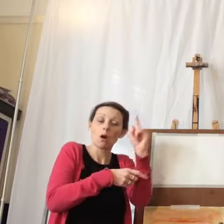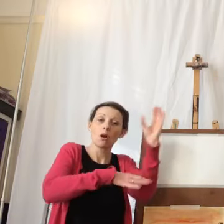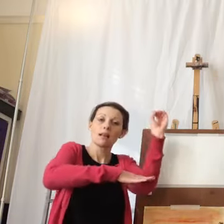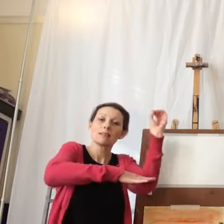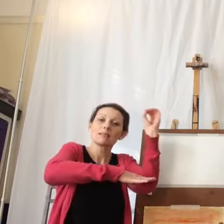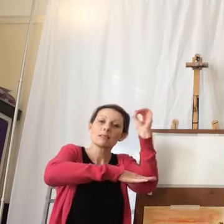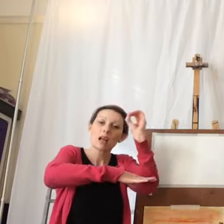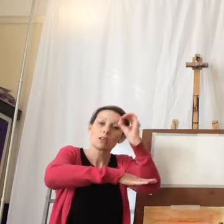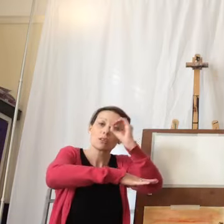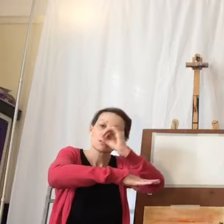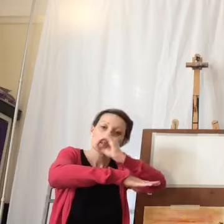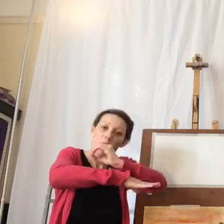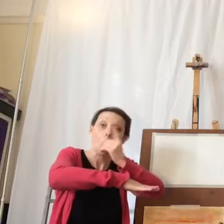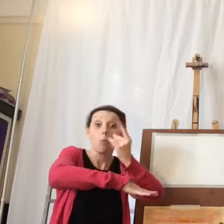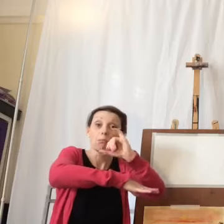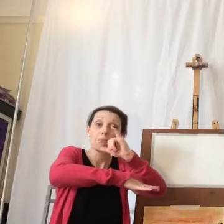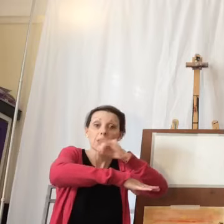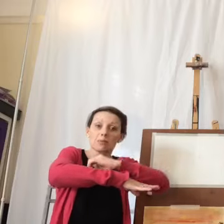standing.